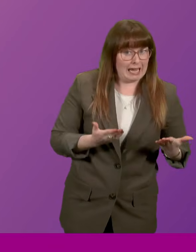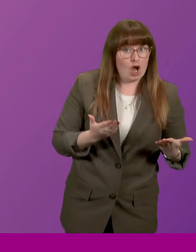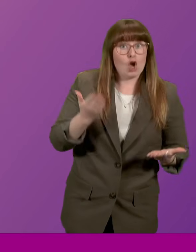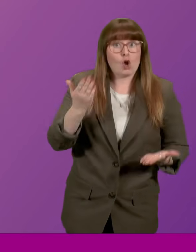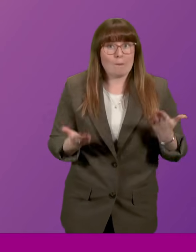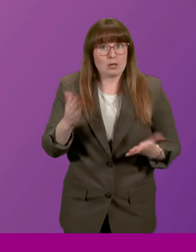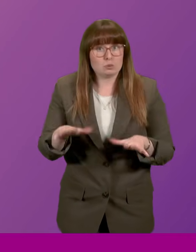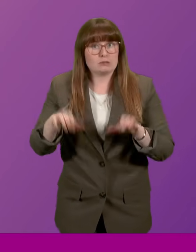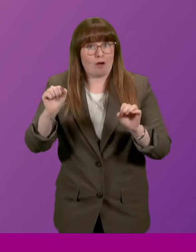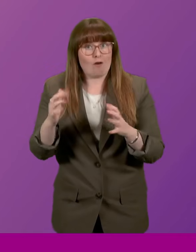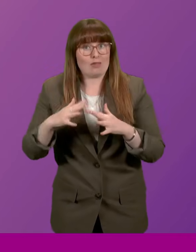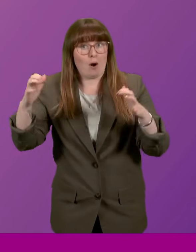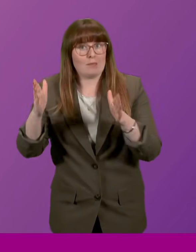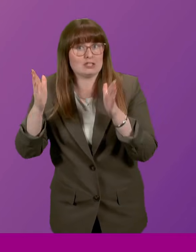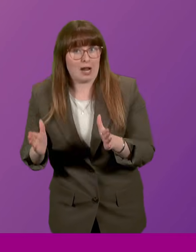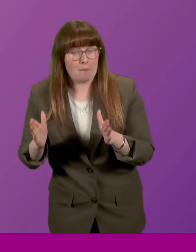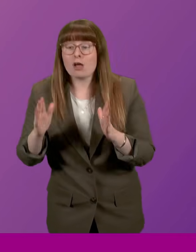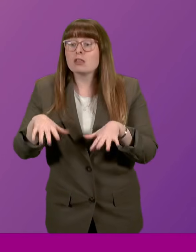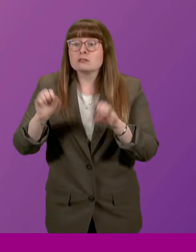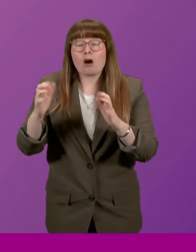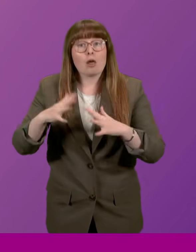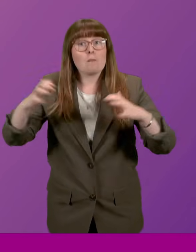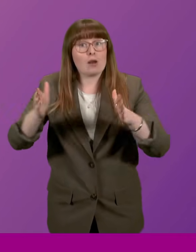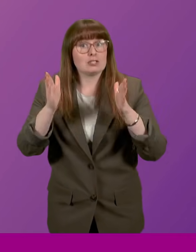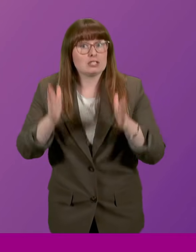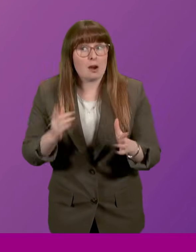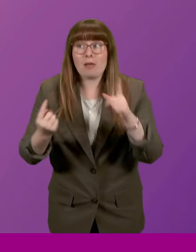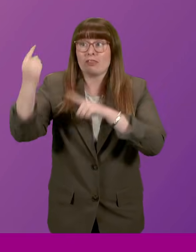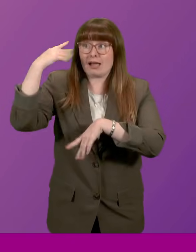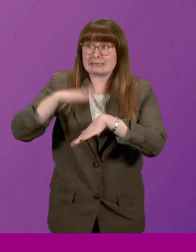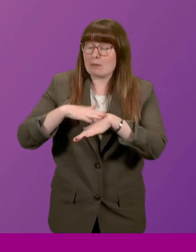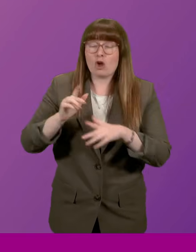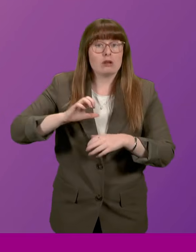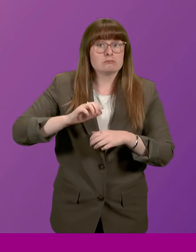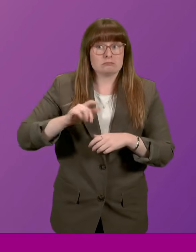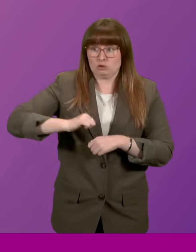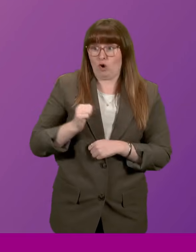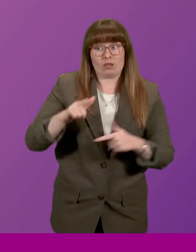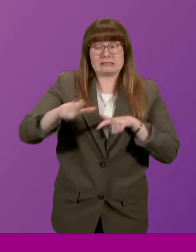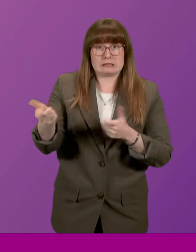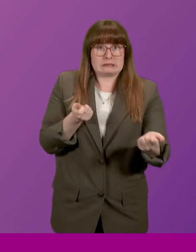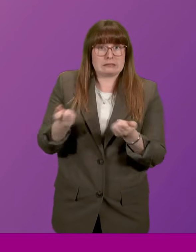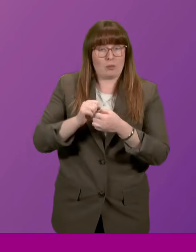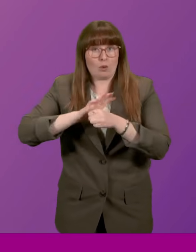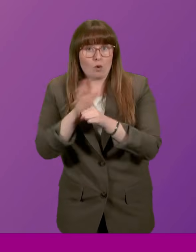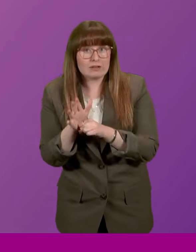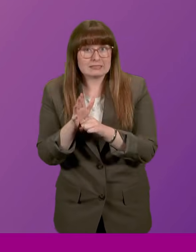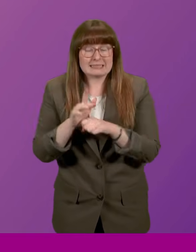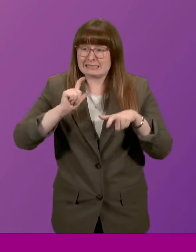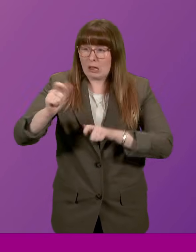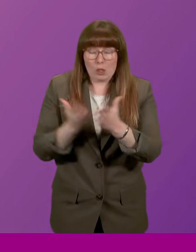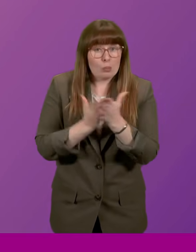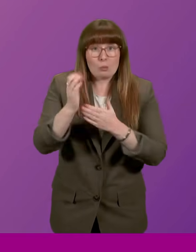this parliamentary term. In the start of this parliamentary term, the country was still dealing with COVID. We were still in the midst of